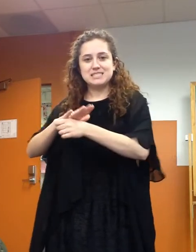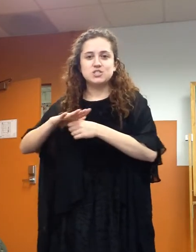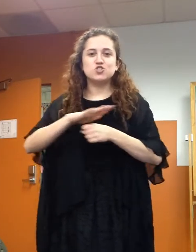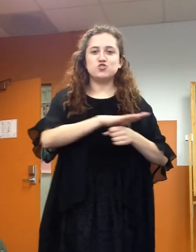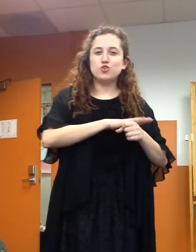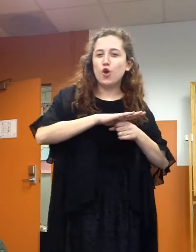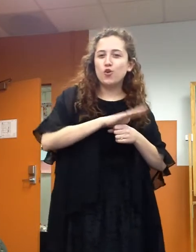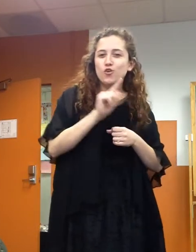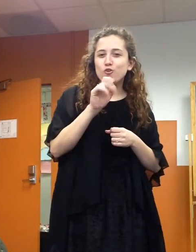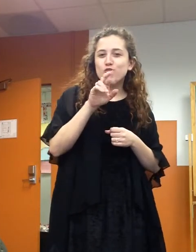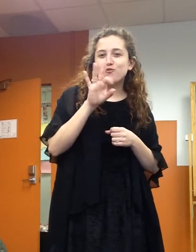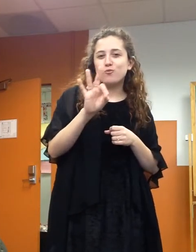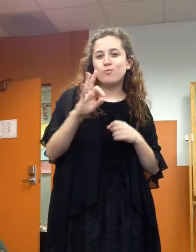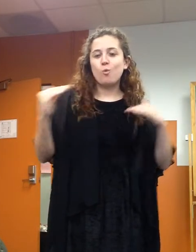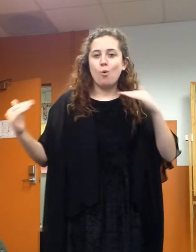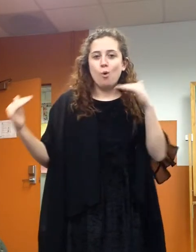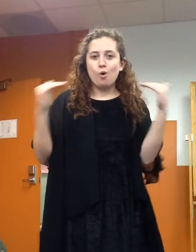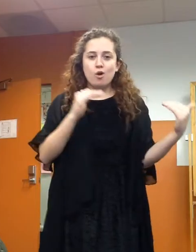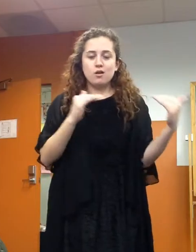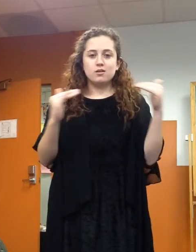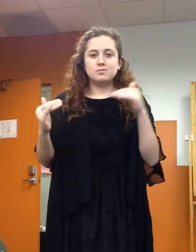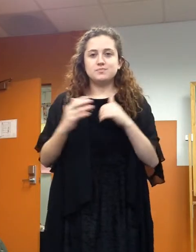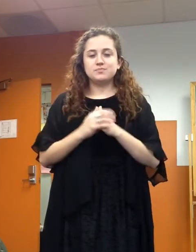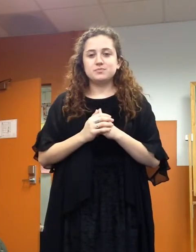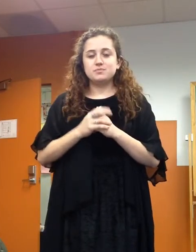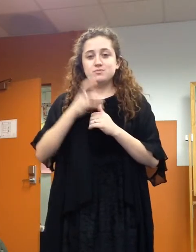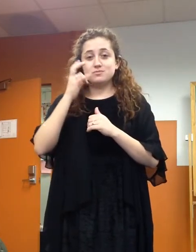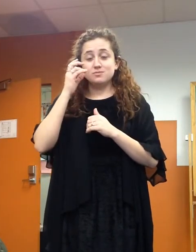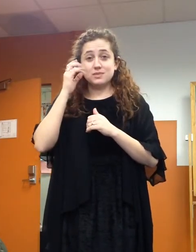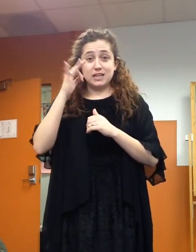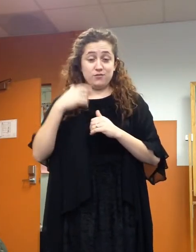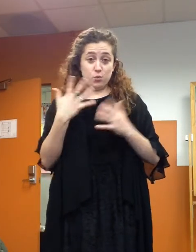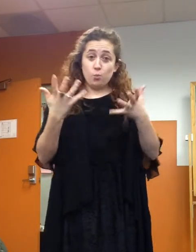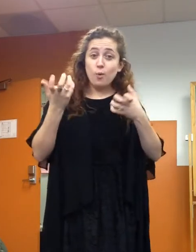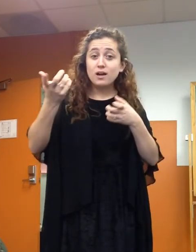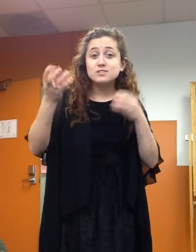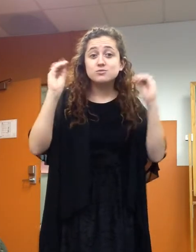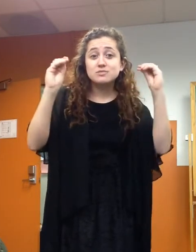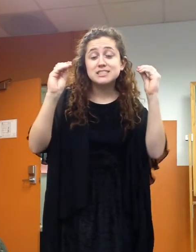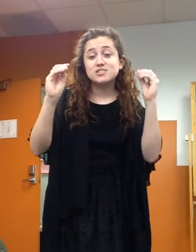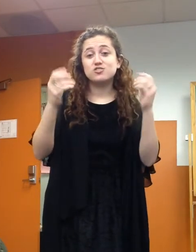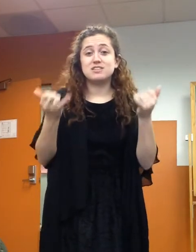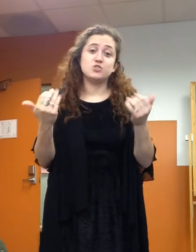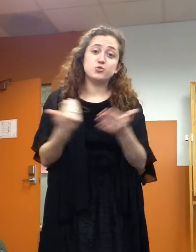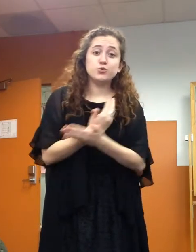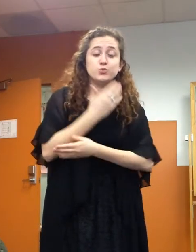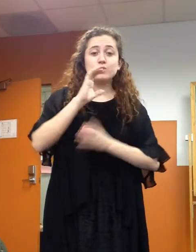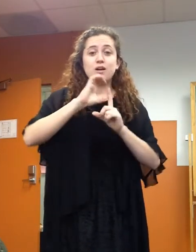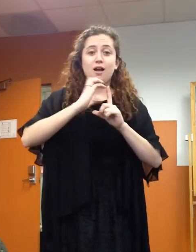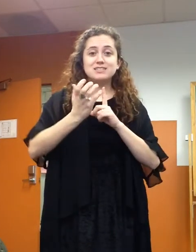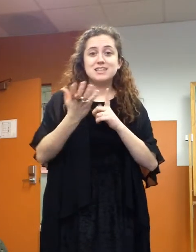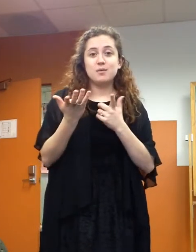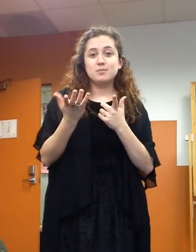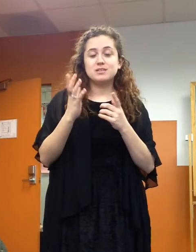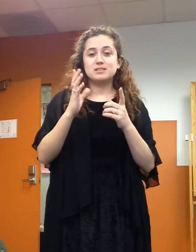differently, you go through us. You don't go hire somebody else. No, we do the history. And so they kicked the social studies teachers out. I